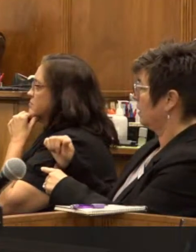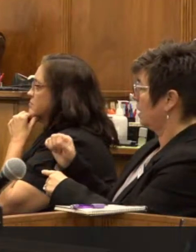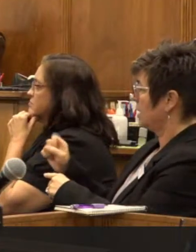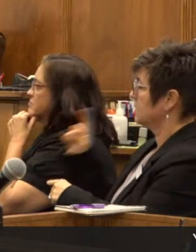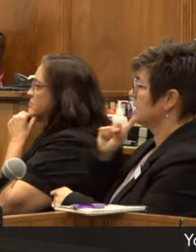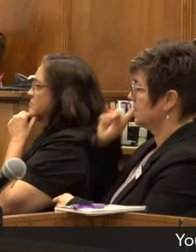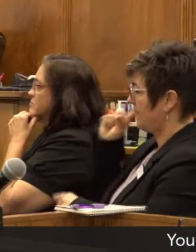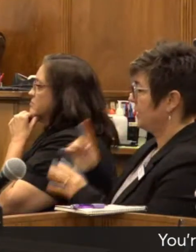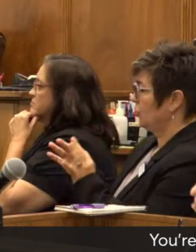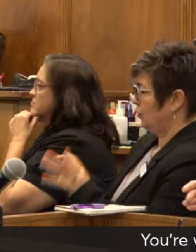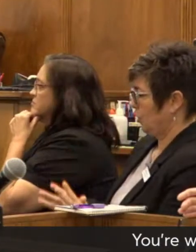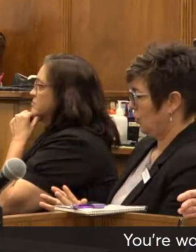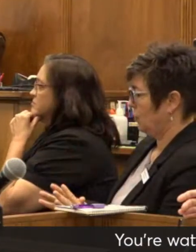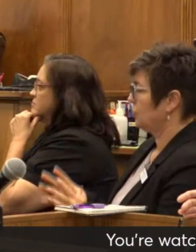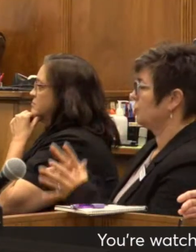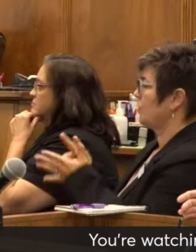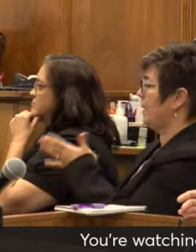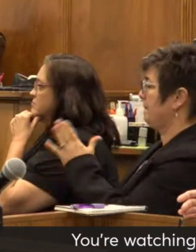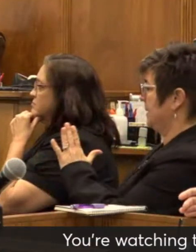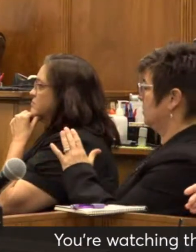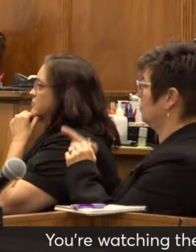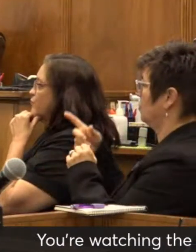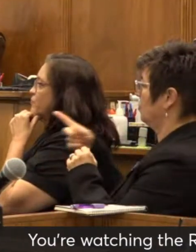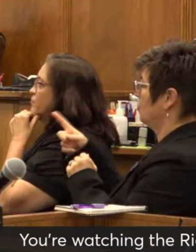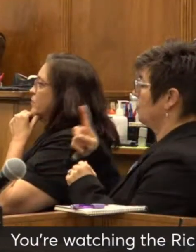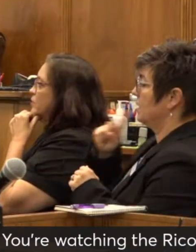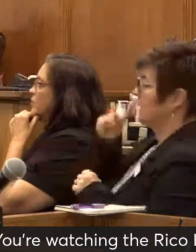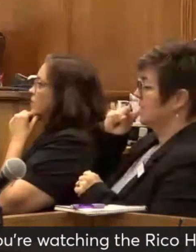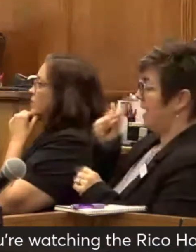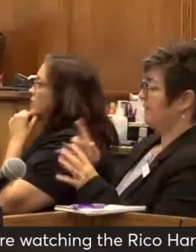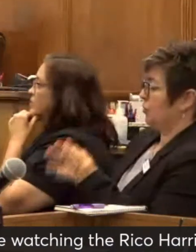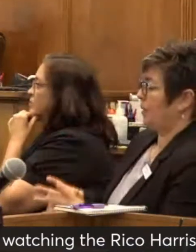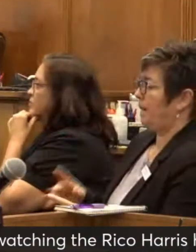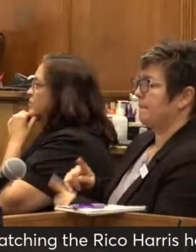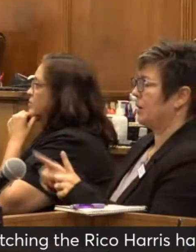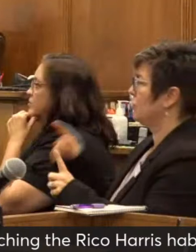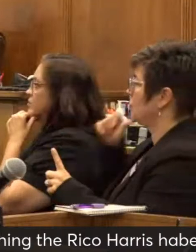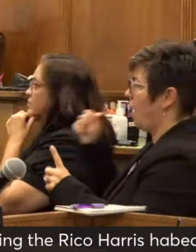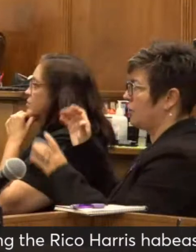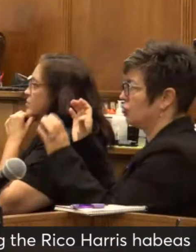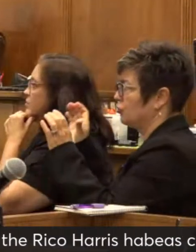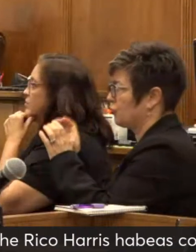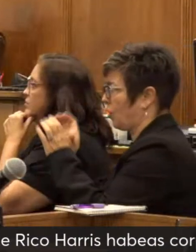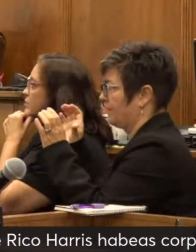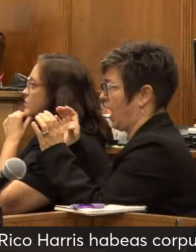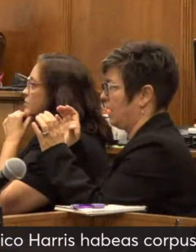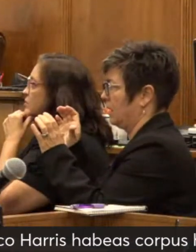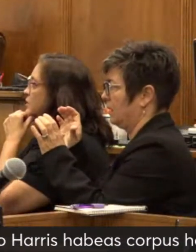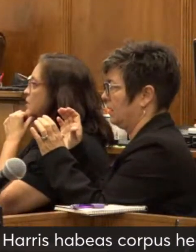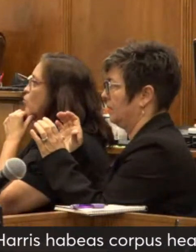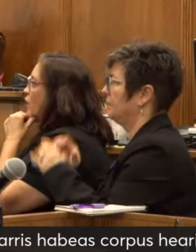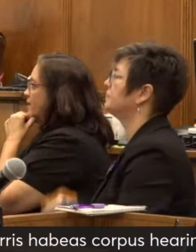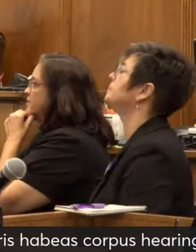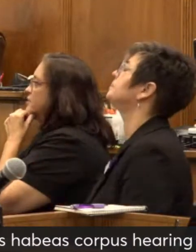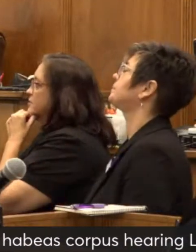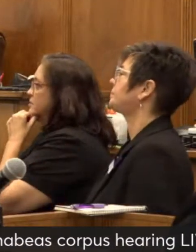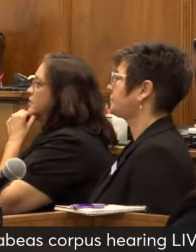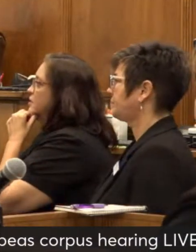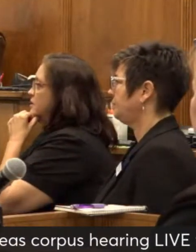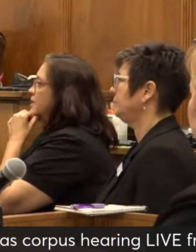So you're a deaf interpreter, but you are not a certified deaf interpreter, is that right?